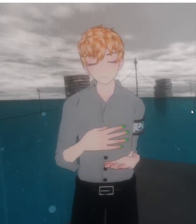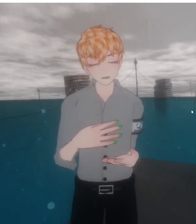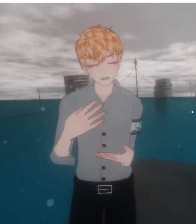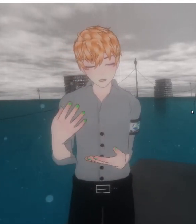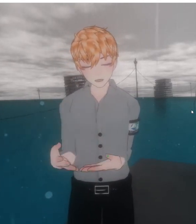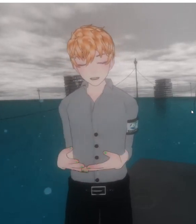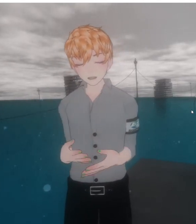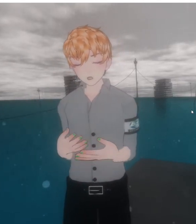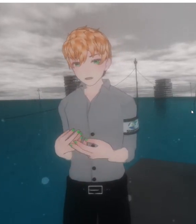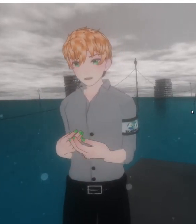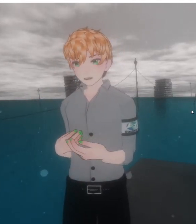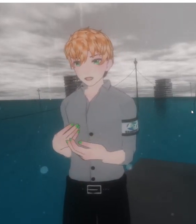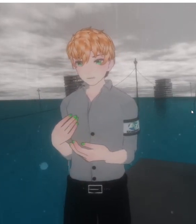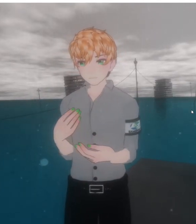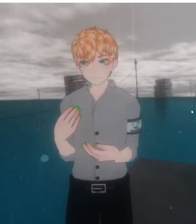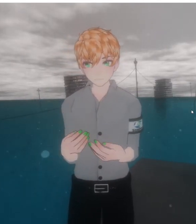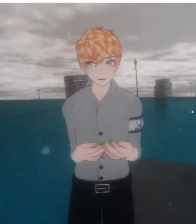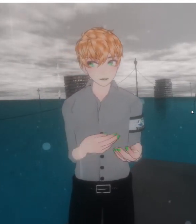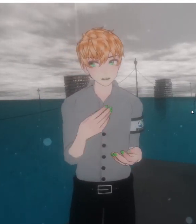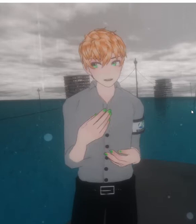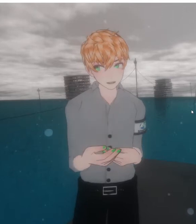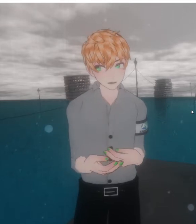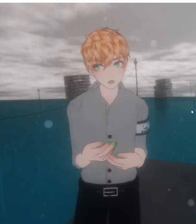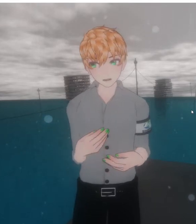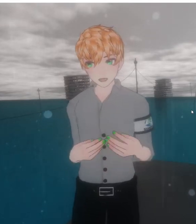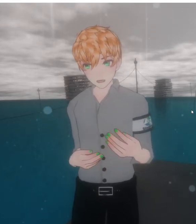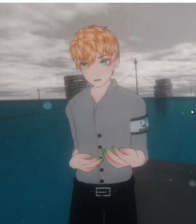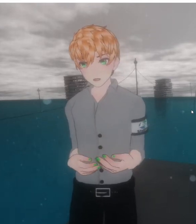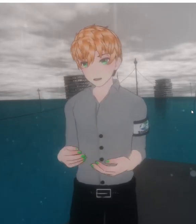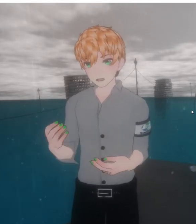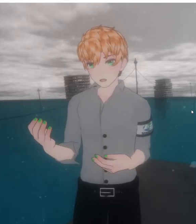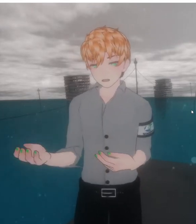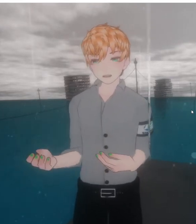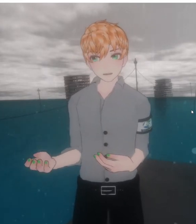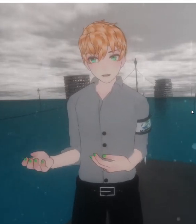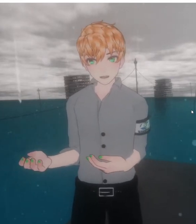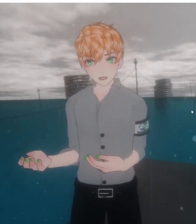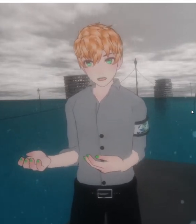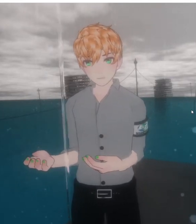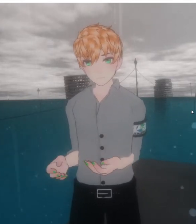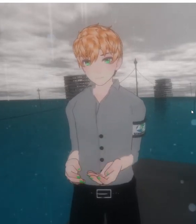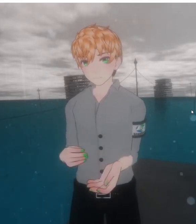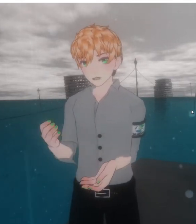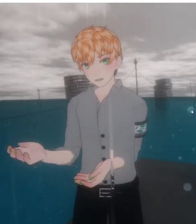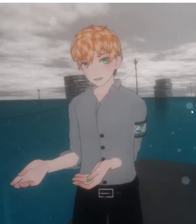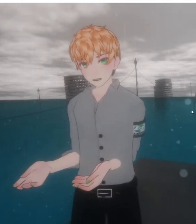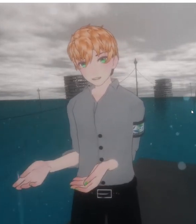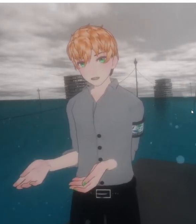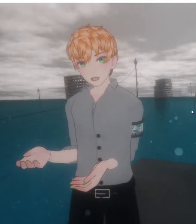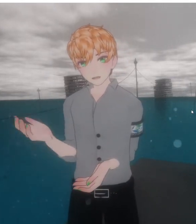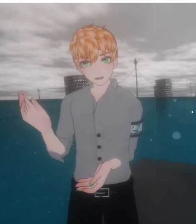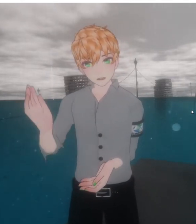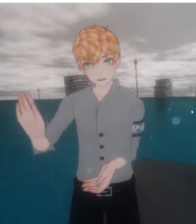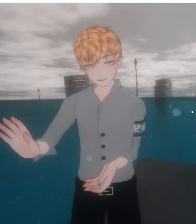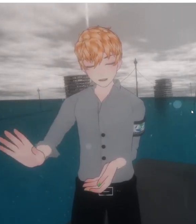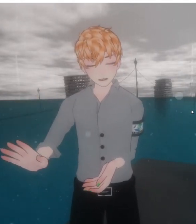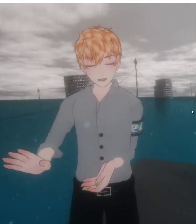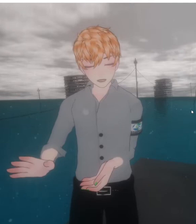properly give enough attention to a topic or another where I just bring it up. I just mention it offhand and it seems like it's out of